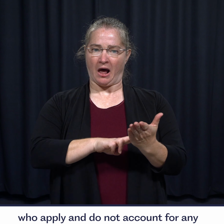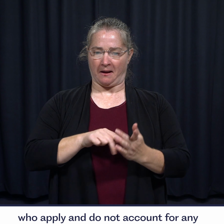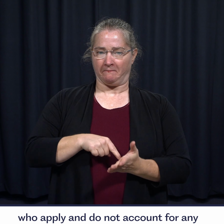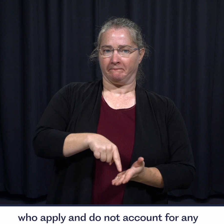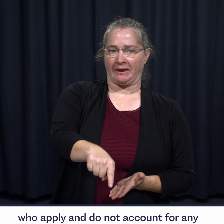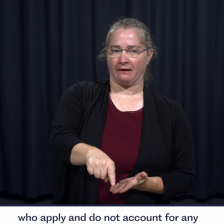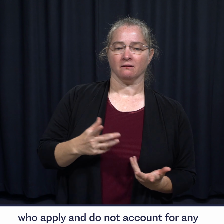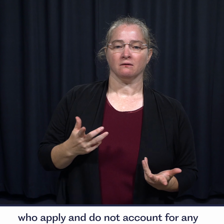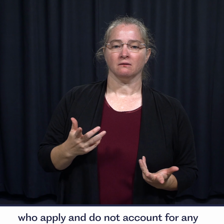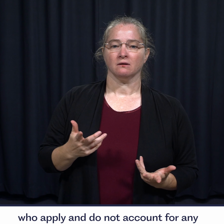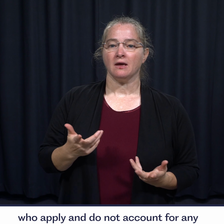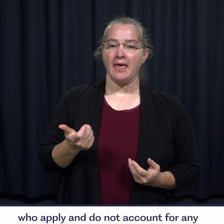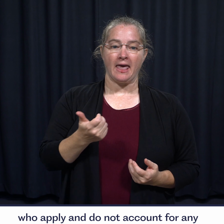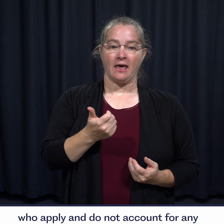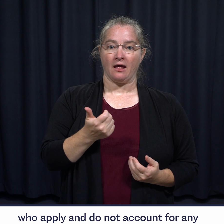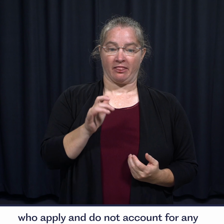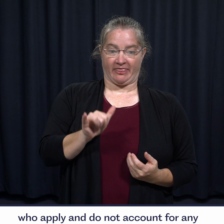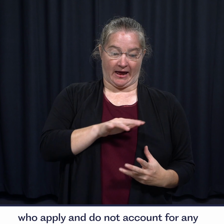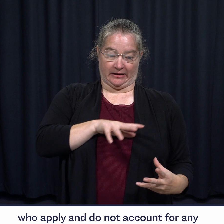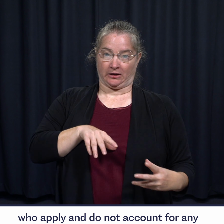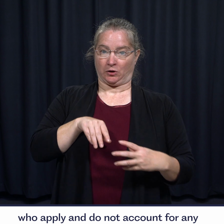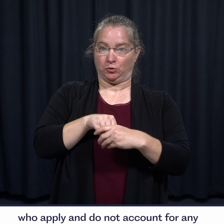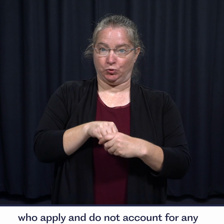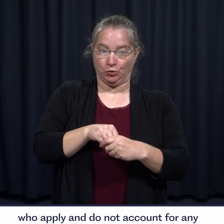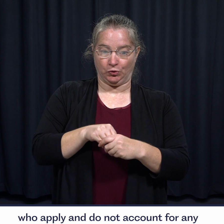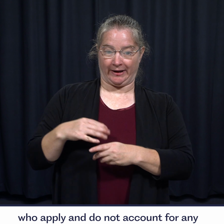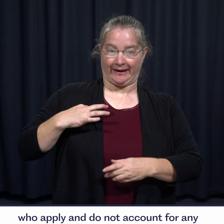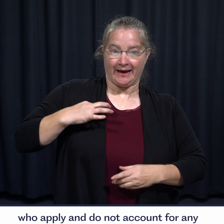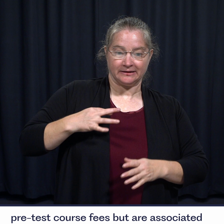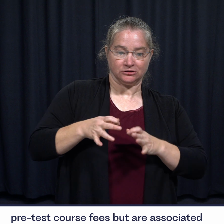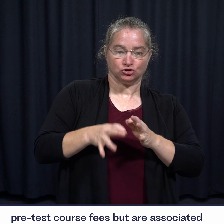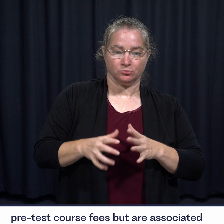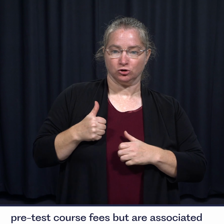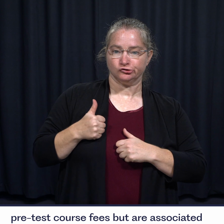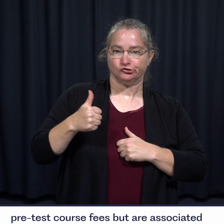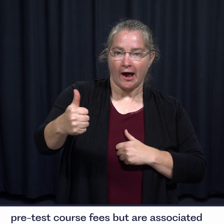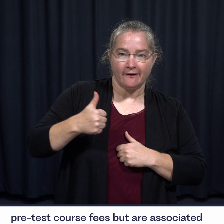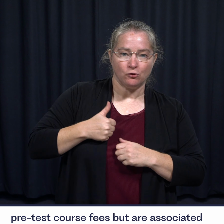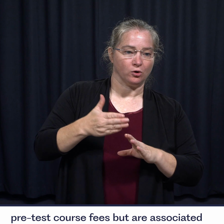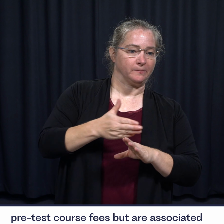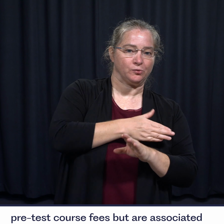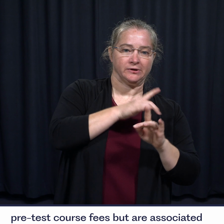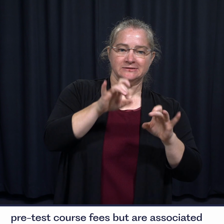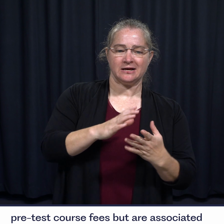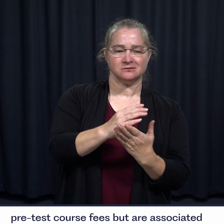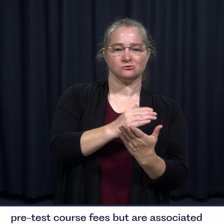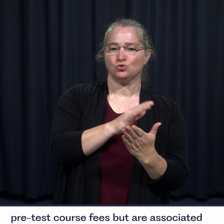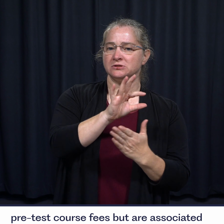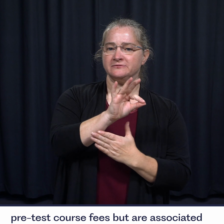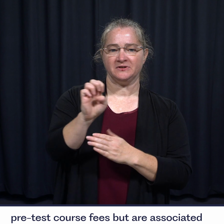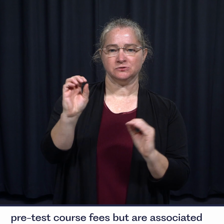for any candidate or interpreter travel and pre-test course fees, but are associated